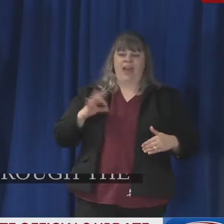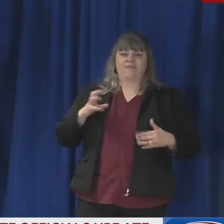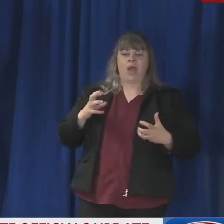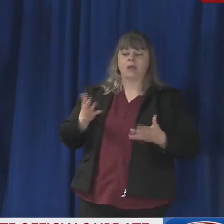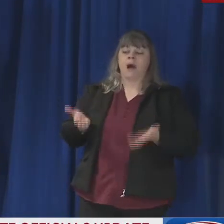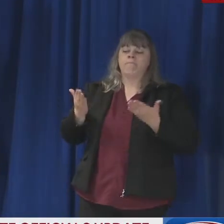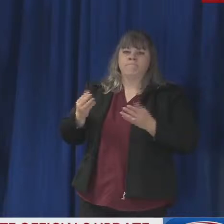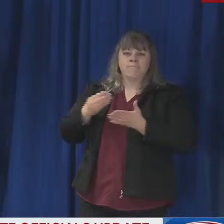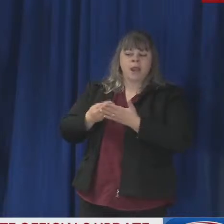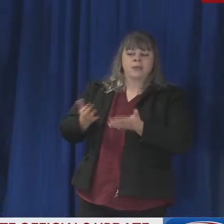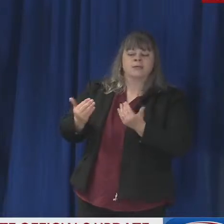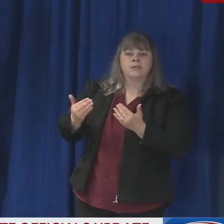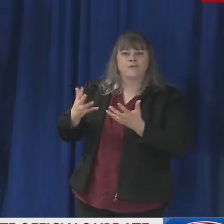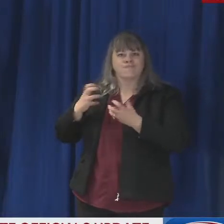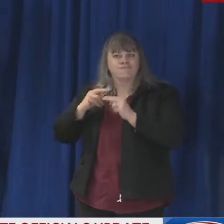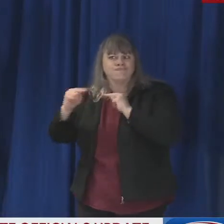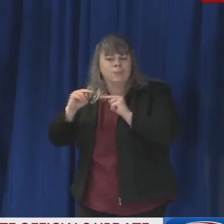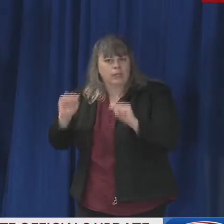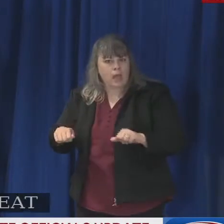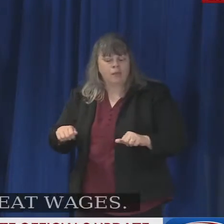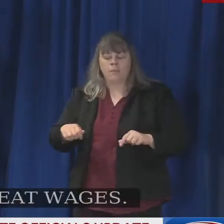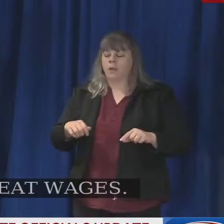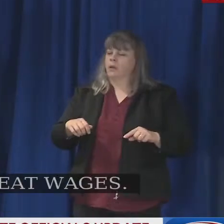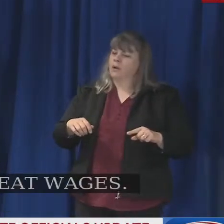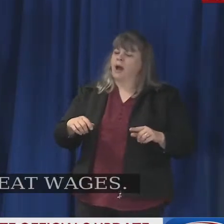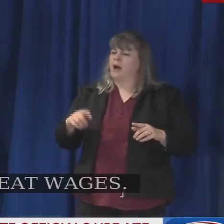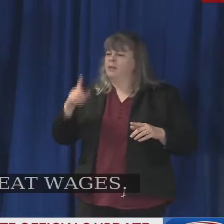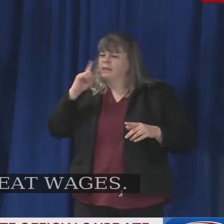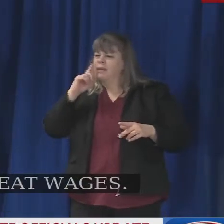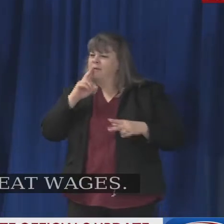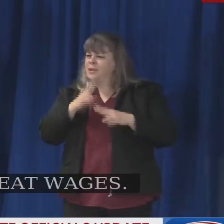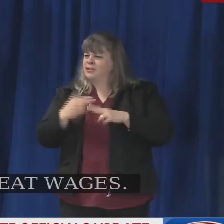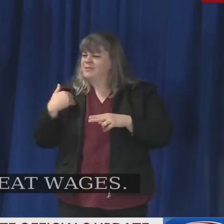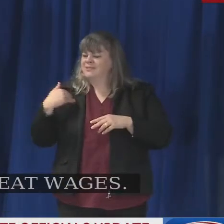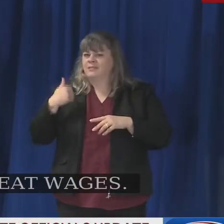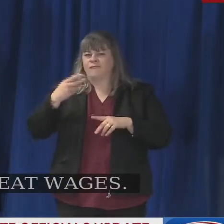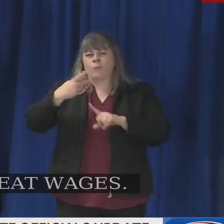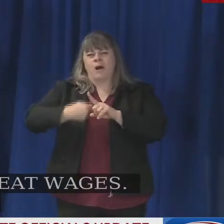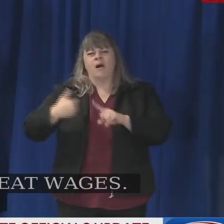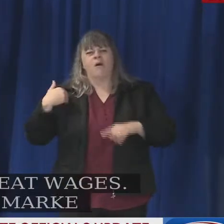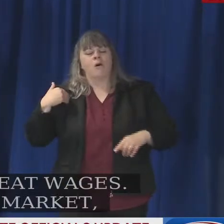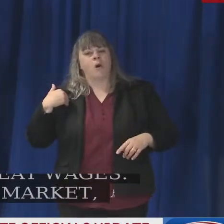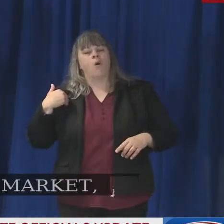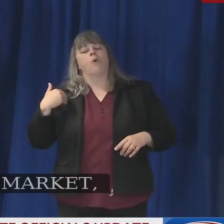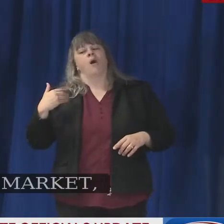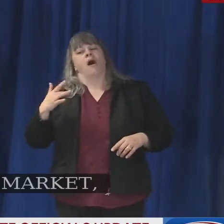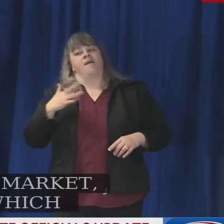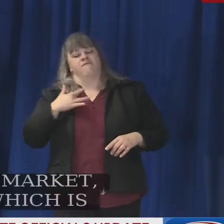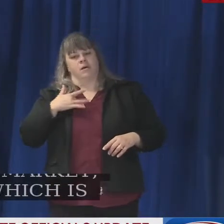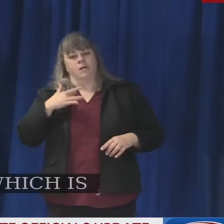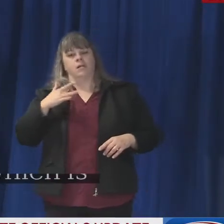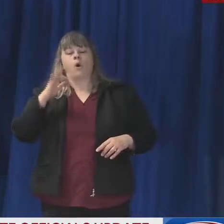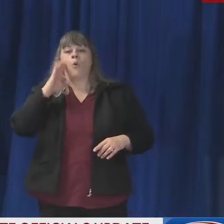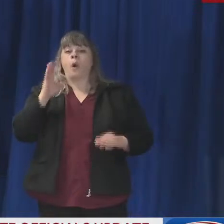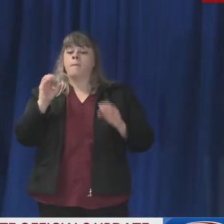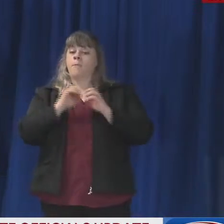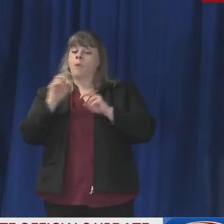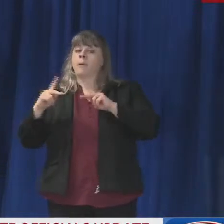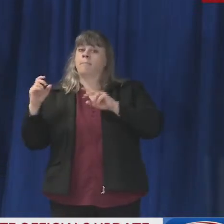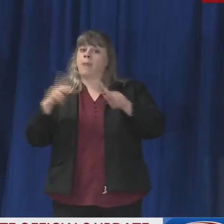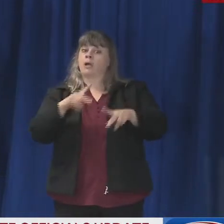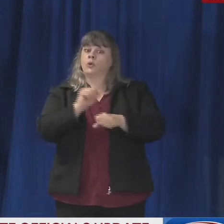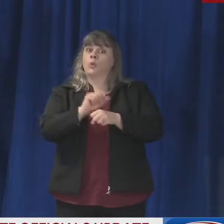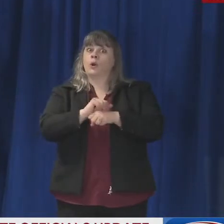phenomenal. I stick to kind of what I had referenced maybe a couple months ago. I think you'll see a pretty strong surge of folks re-entering the workforce maybe